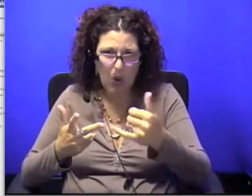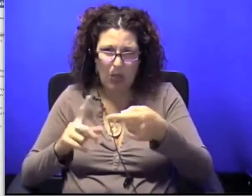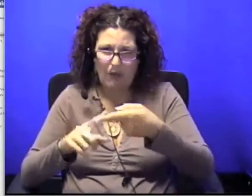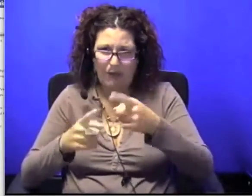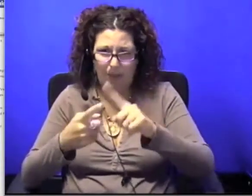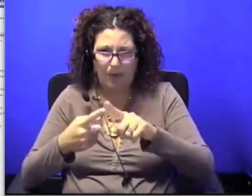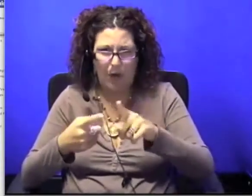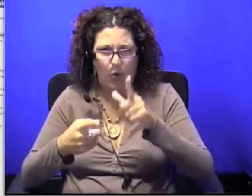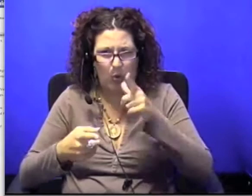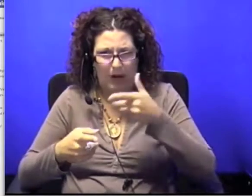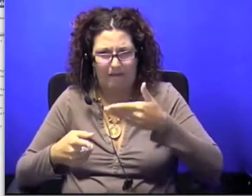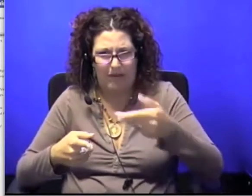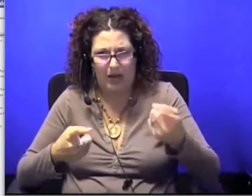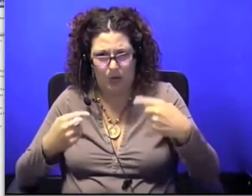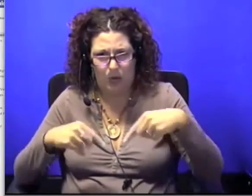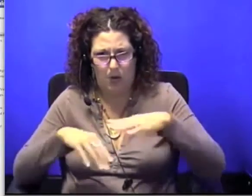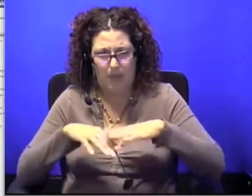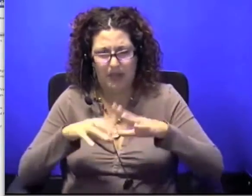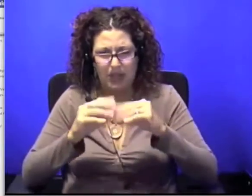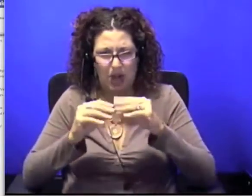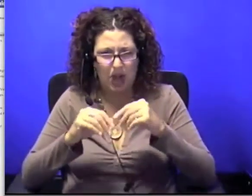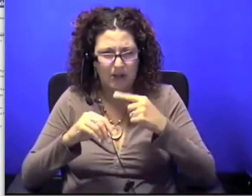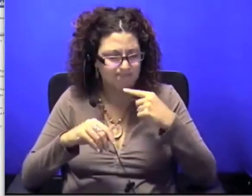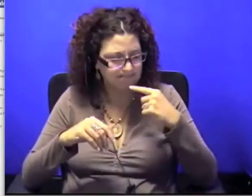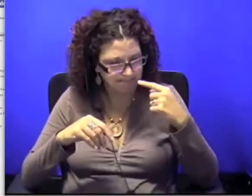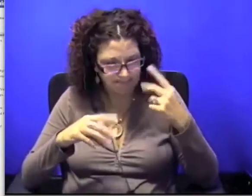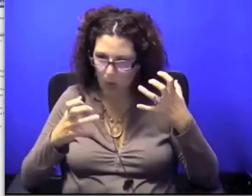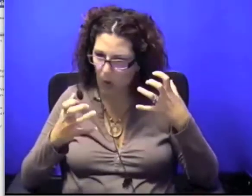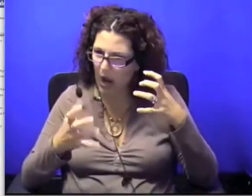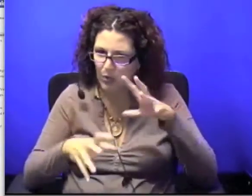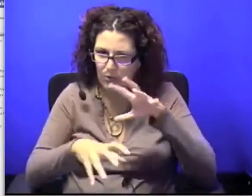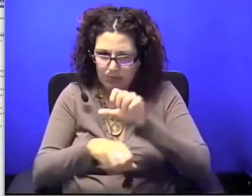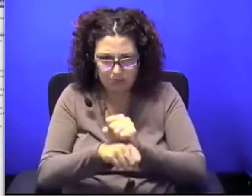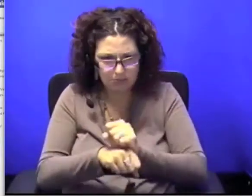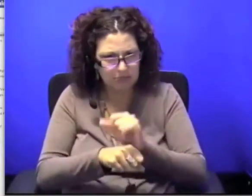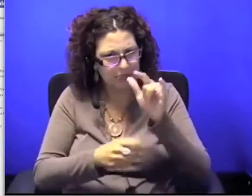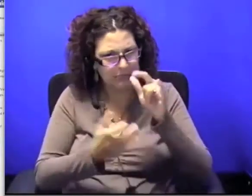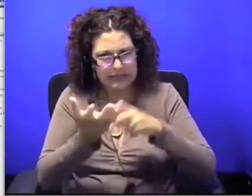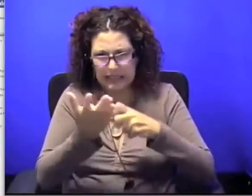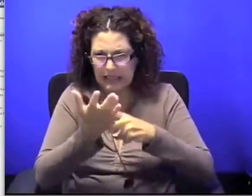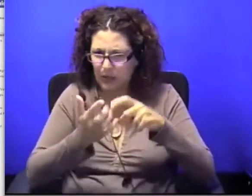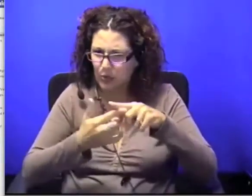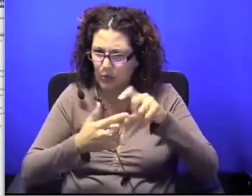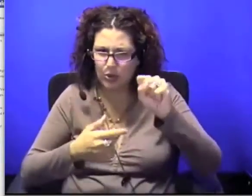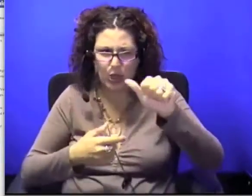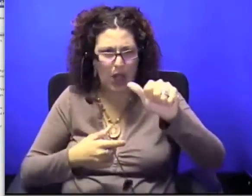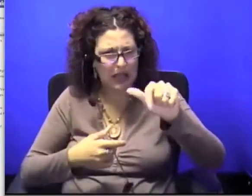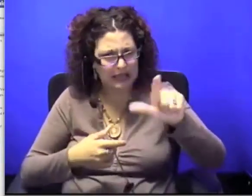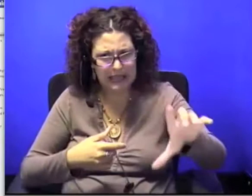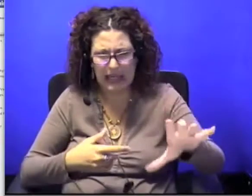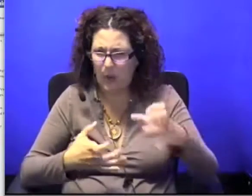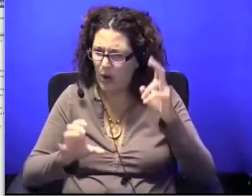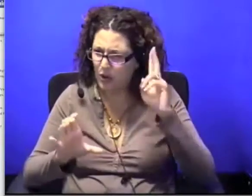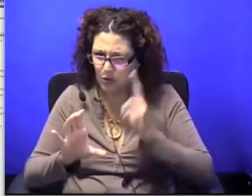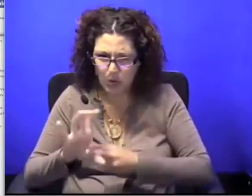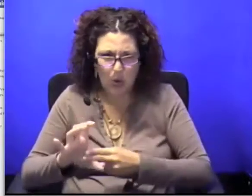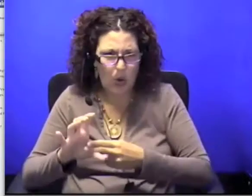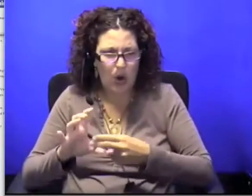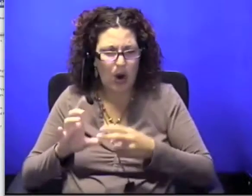gold pack. I'm in. I want to book my tickets to Salt Lake. And if you want to just jump and go do that, you're welcome to.